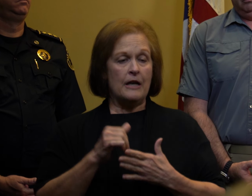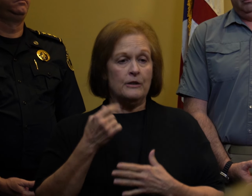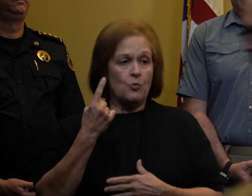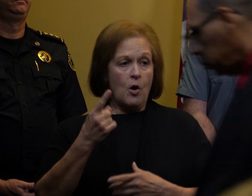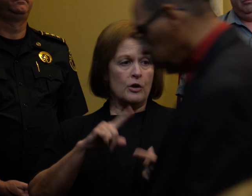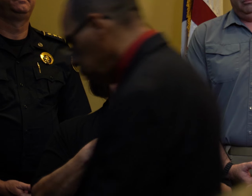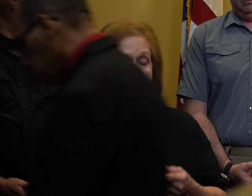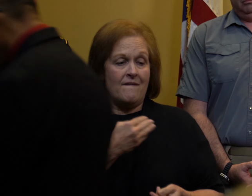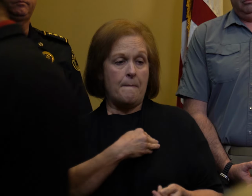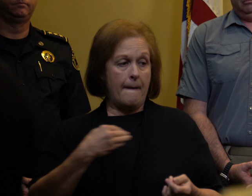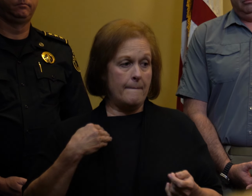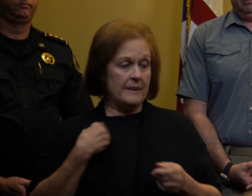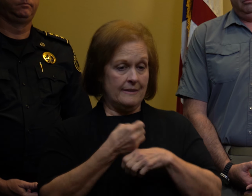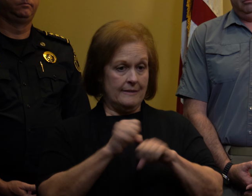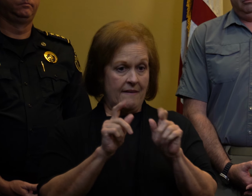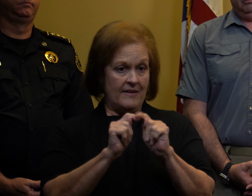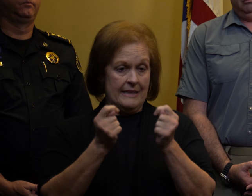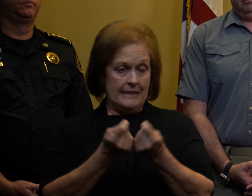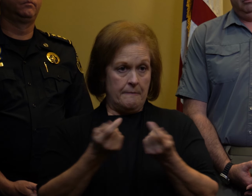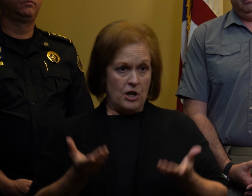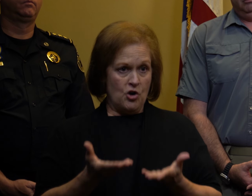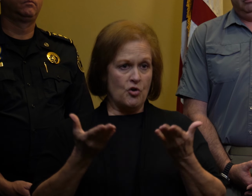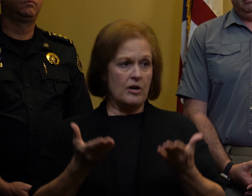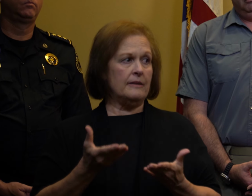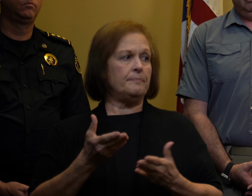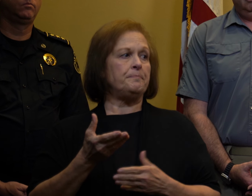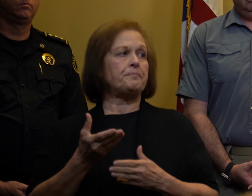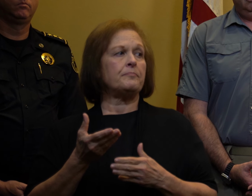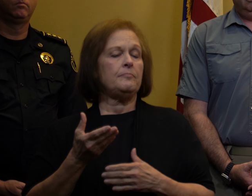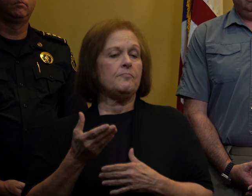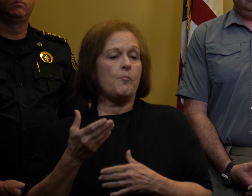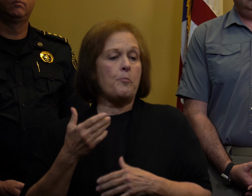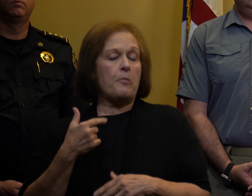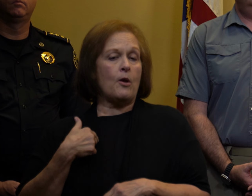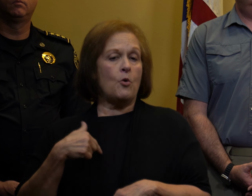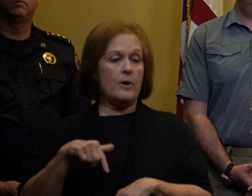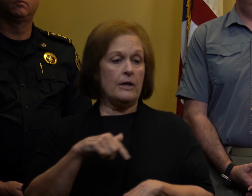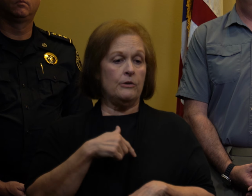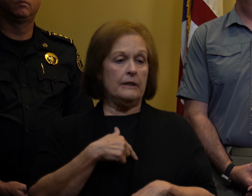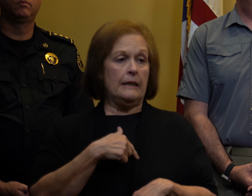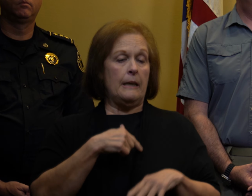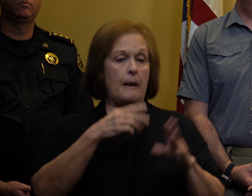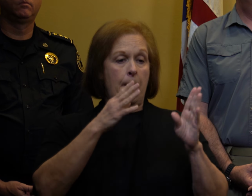have members of my public safety team with me as we are prepared for